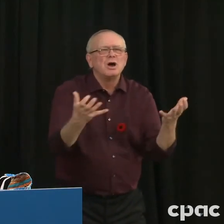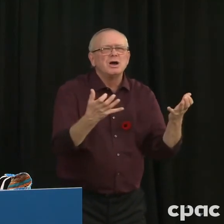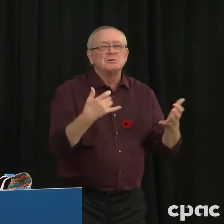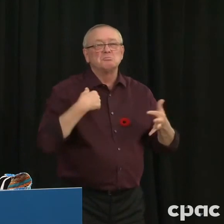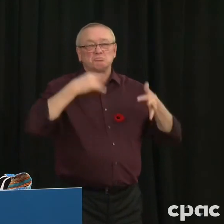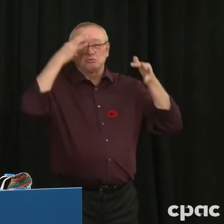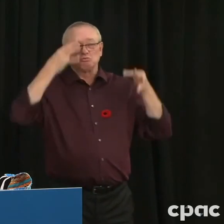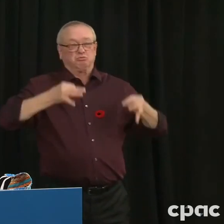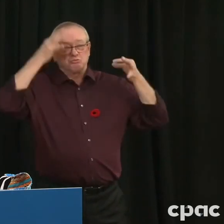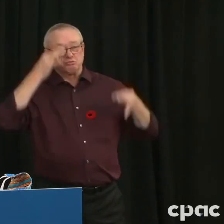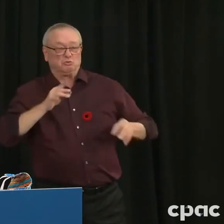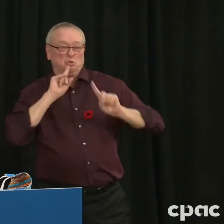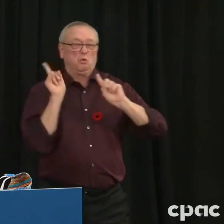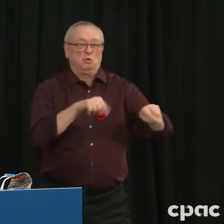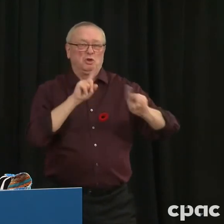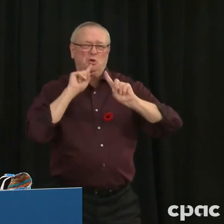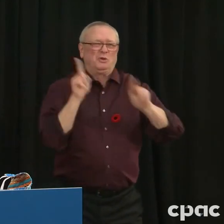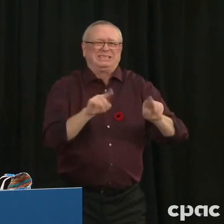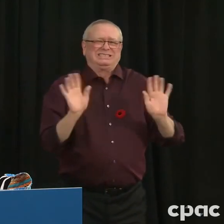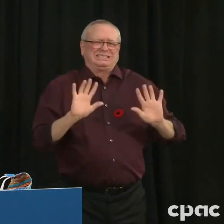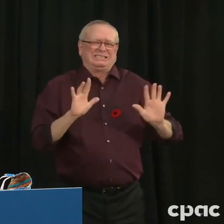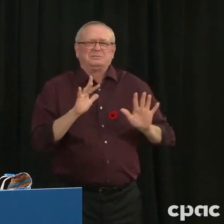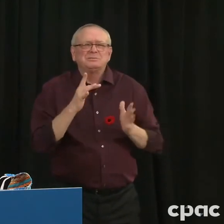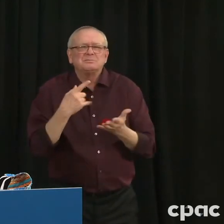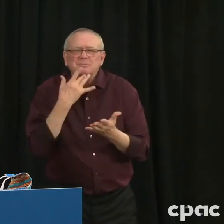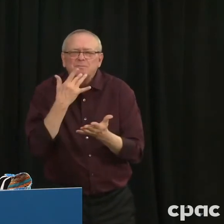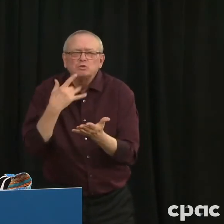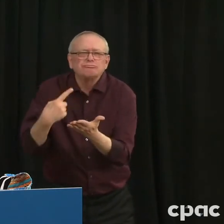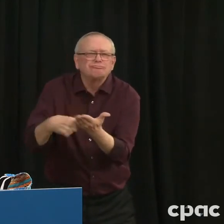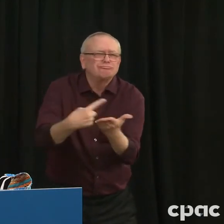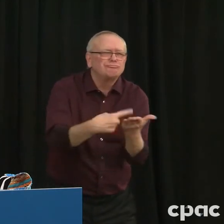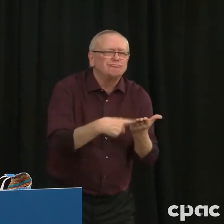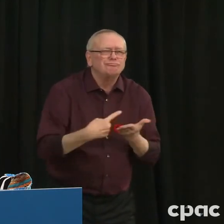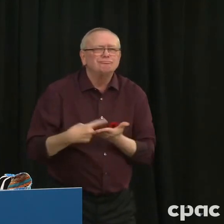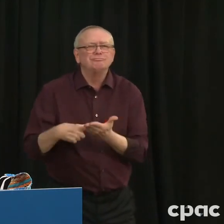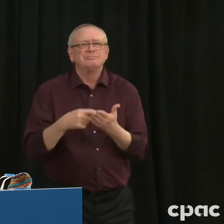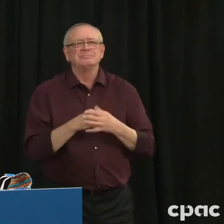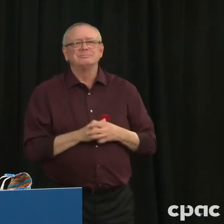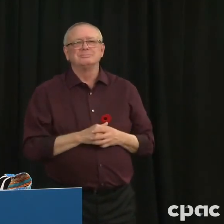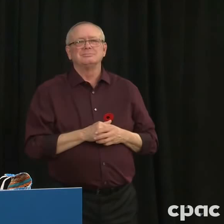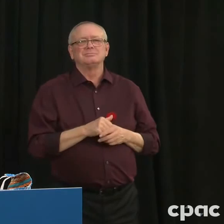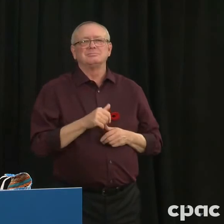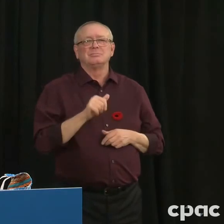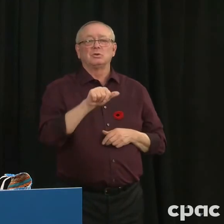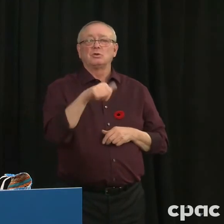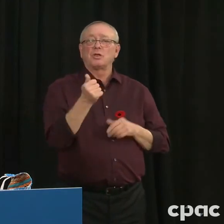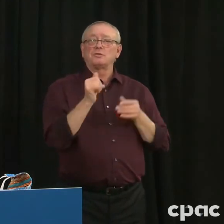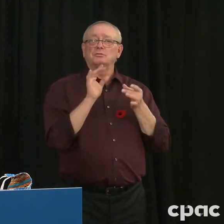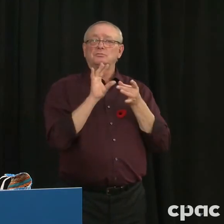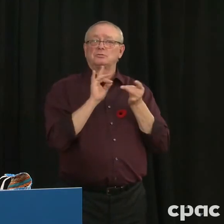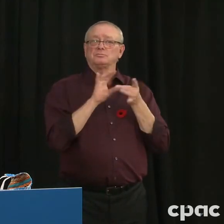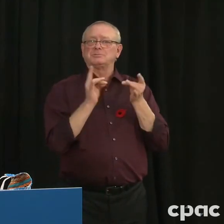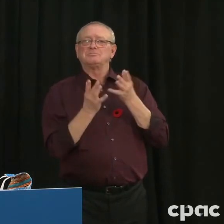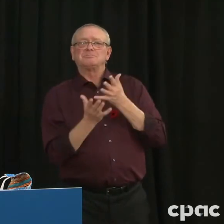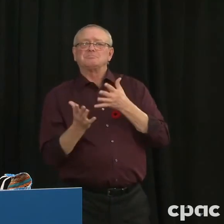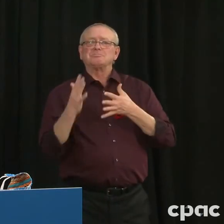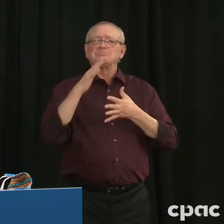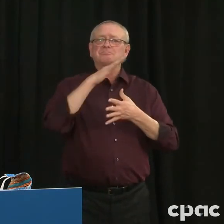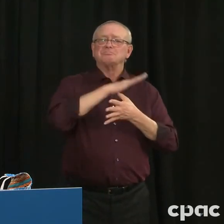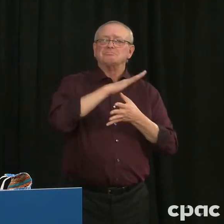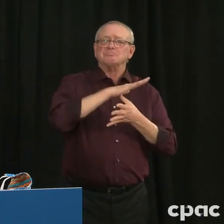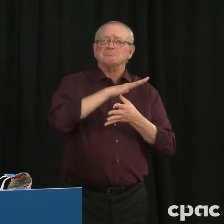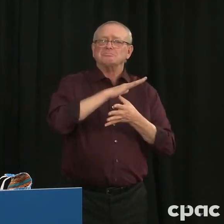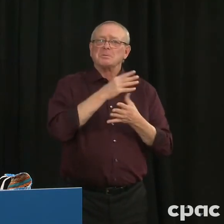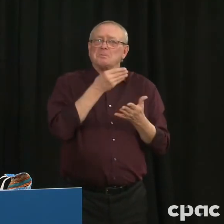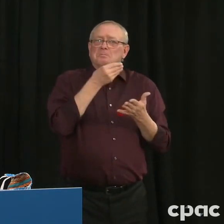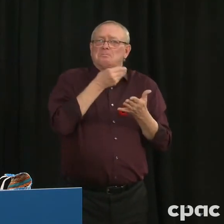ahead of health concerns, I've been really clear that in my job, I'm responsible for all